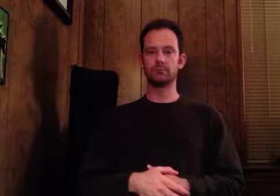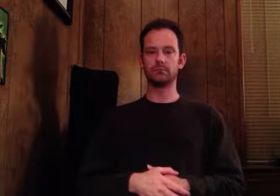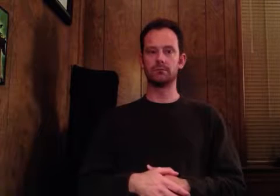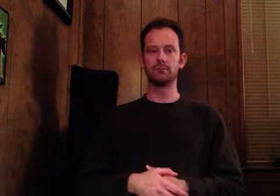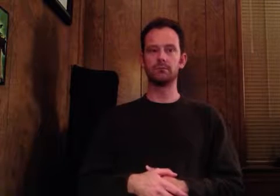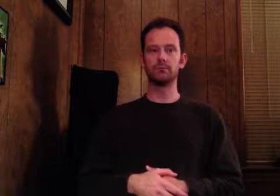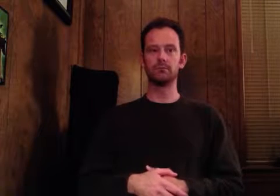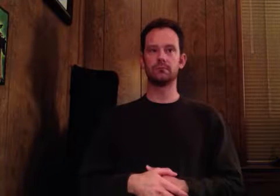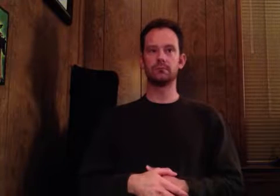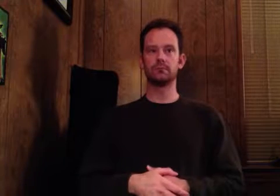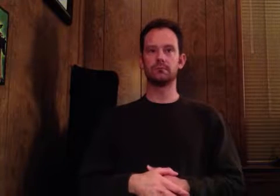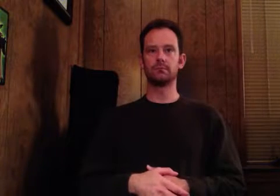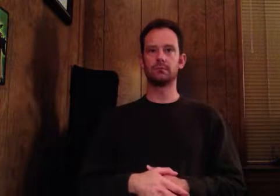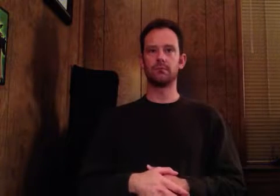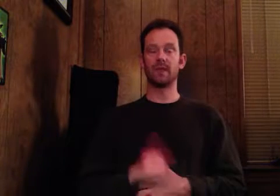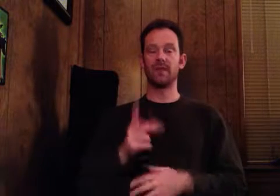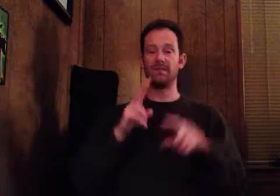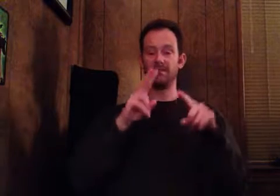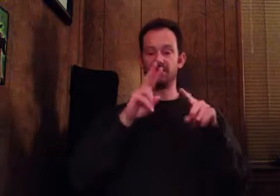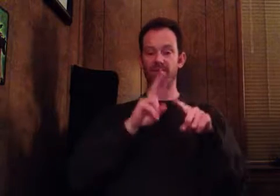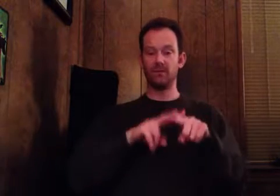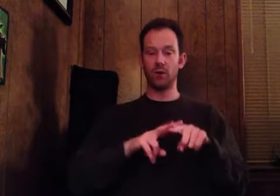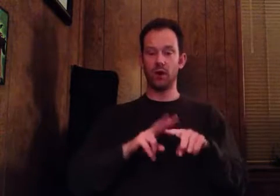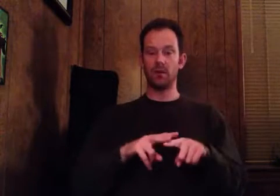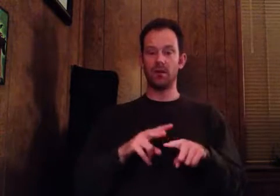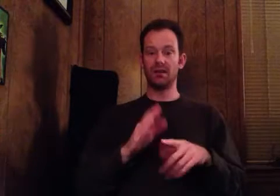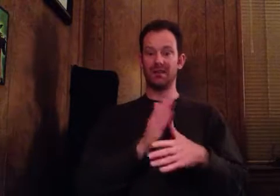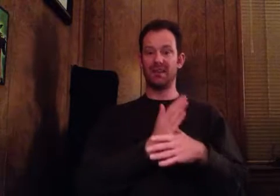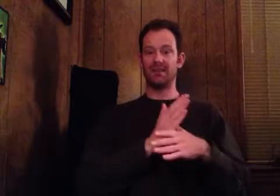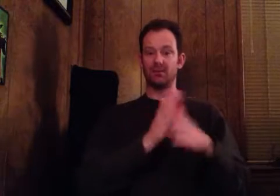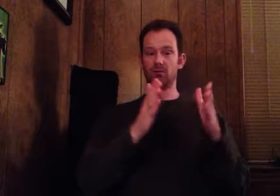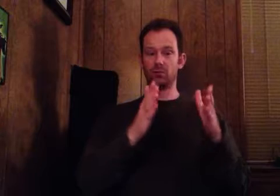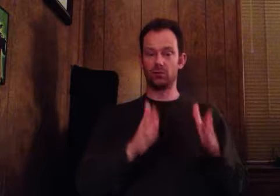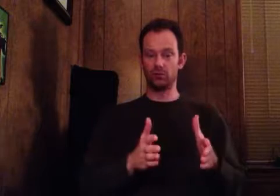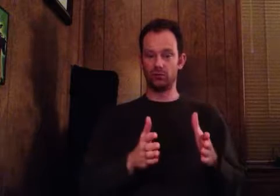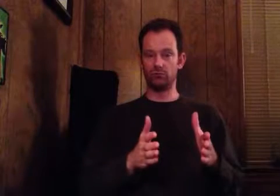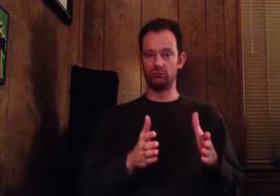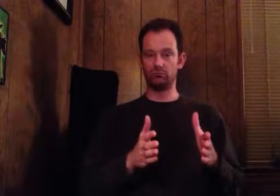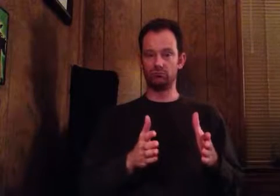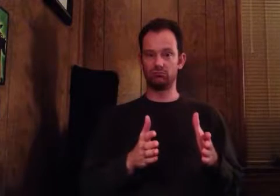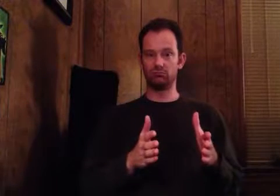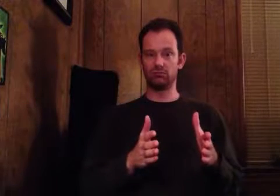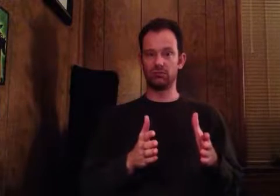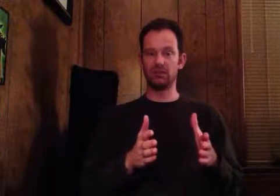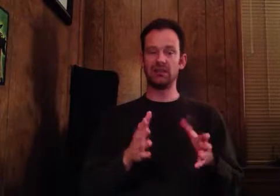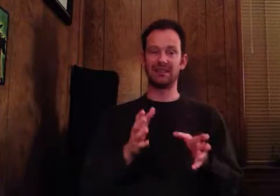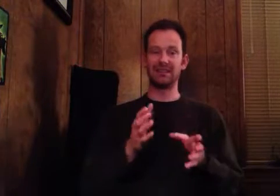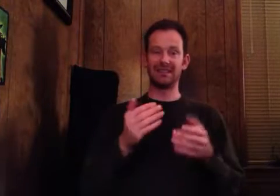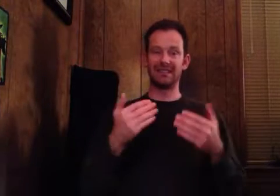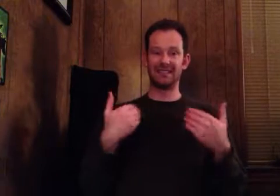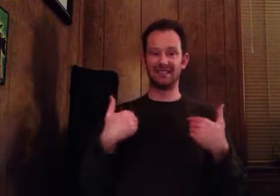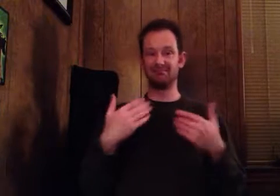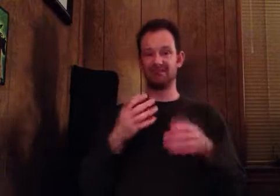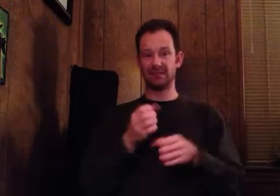The vocabulary of the average person consists of 5,000 to